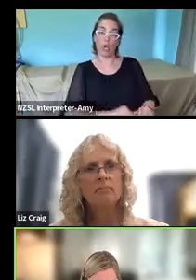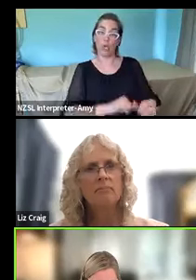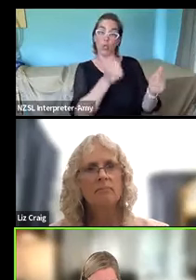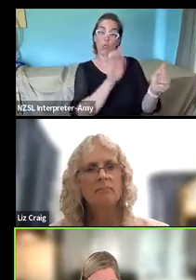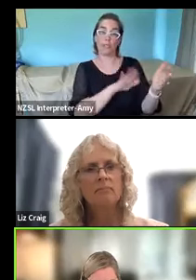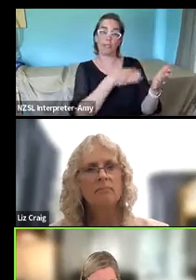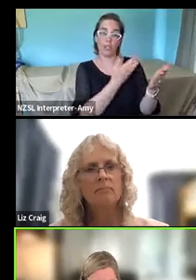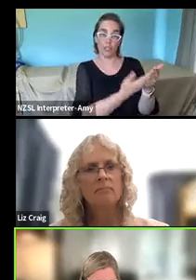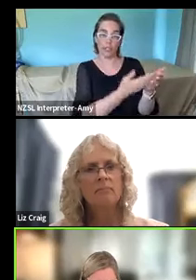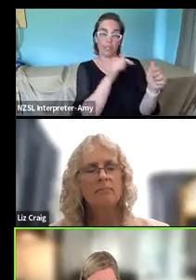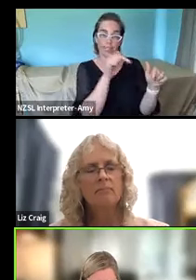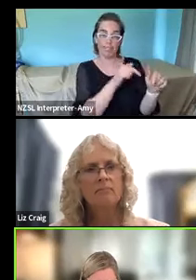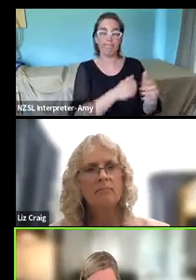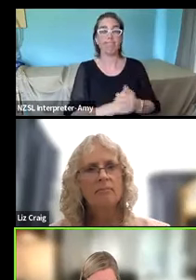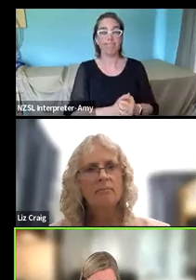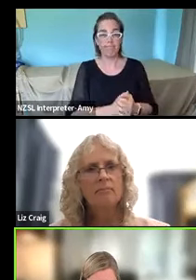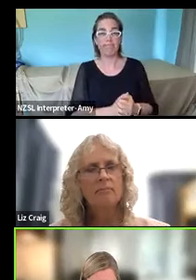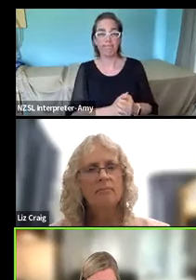here.